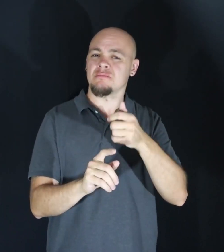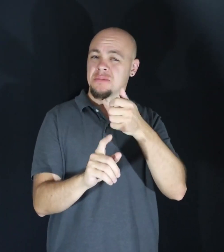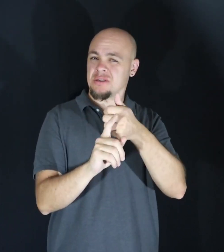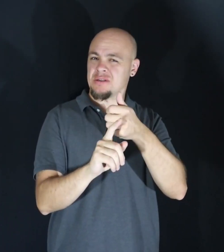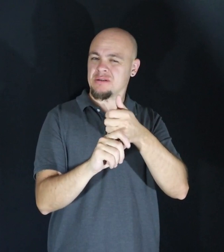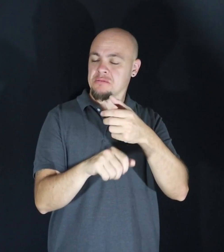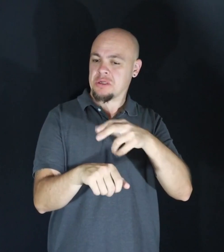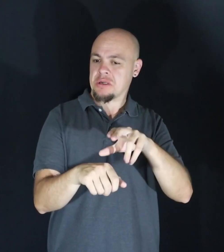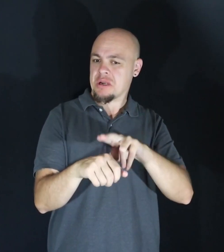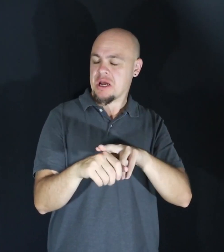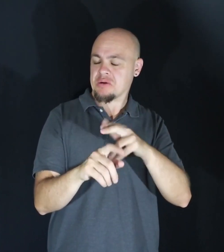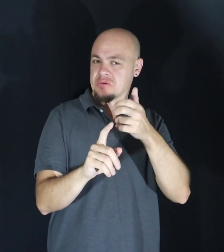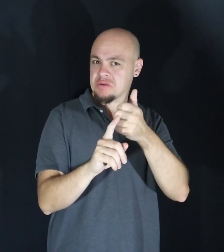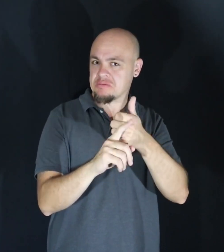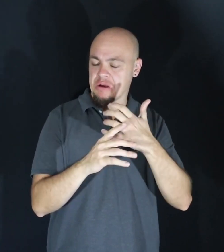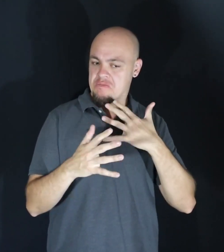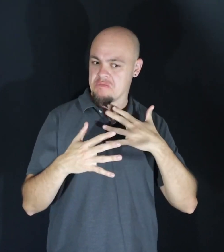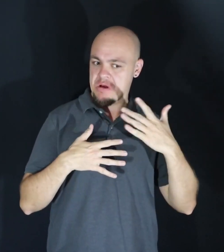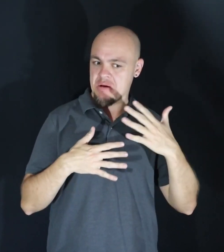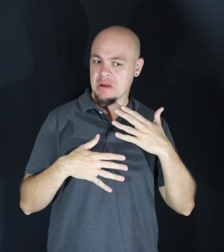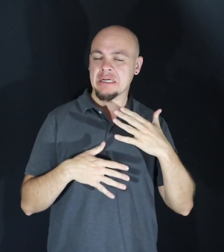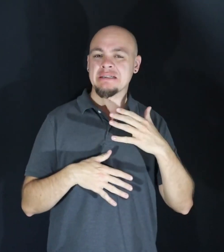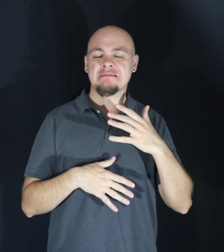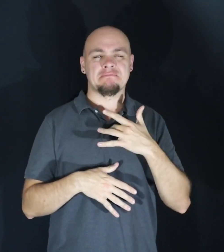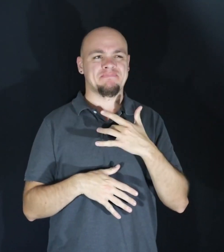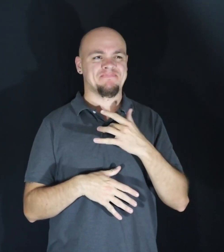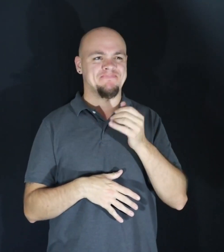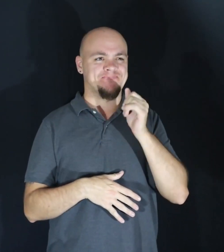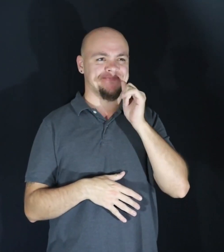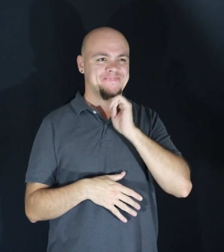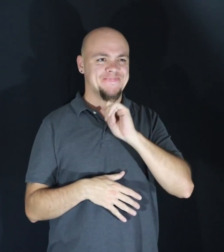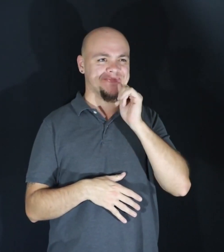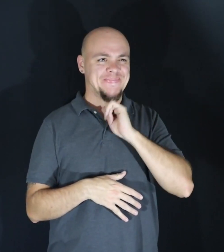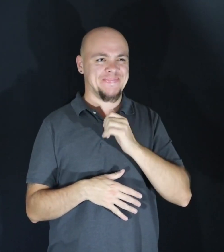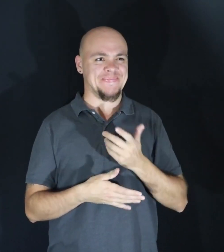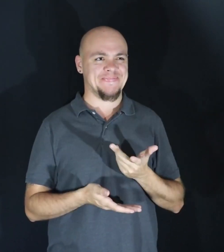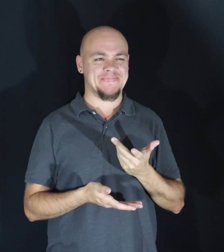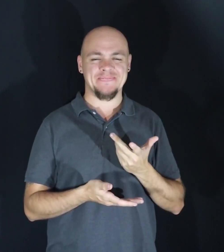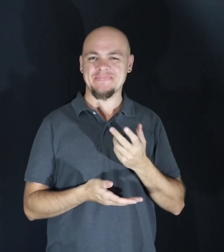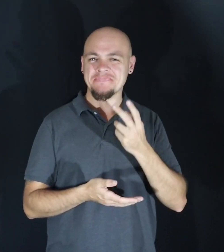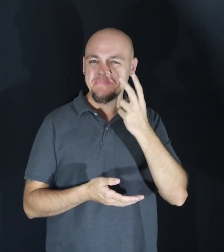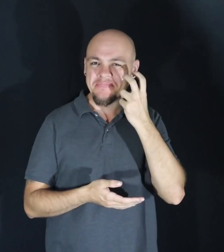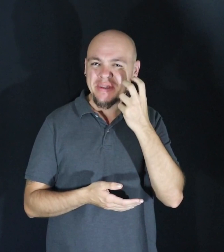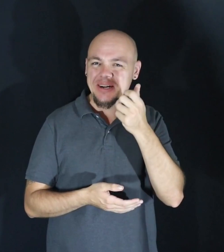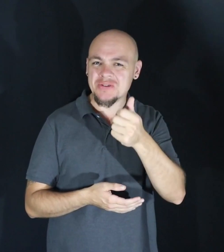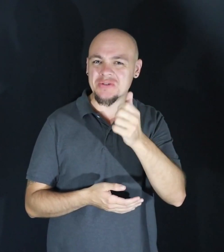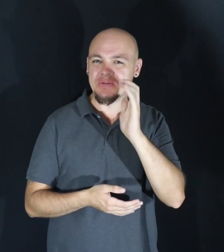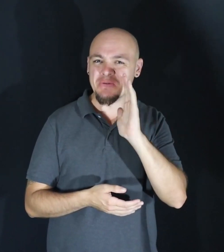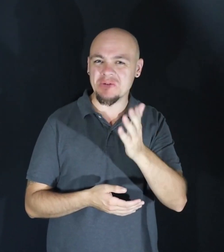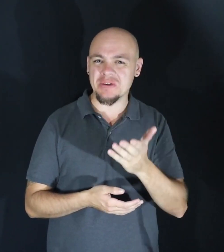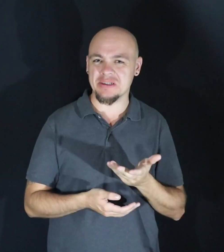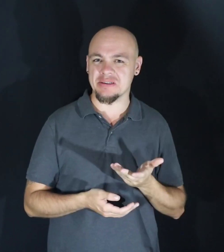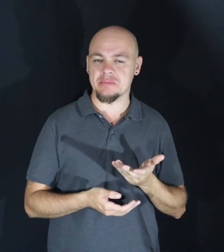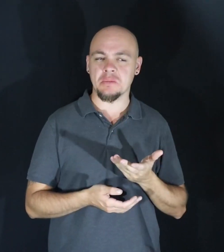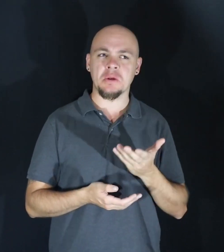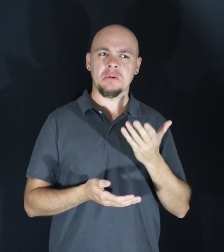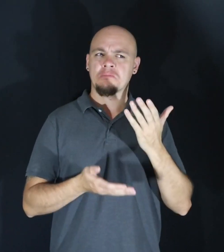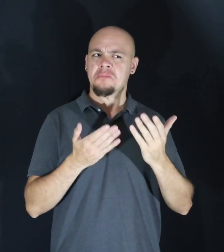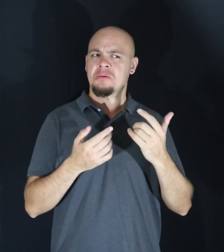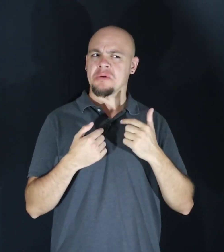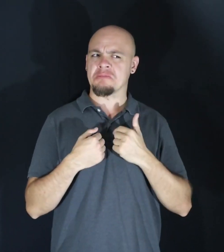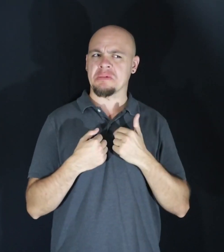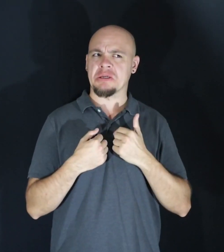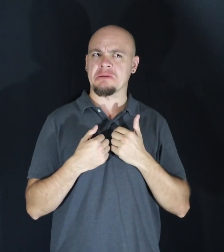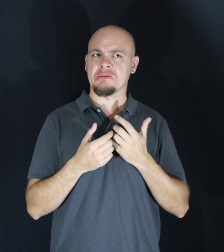naturally vibrant self takes a toll. You start questioning yourself. Maybe I am doing